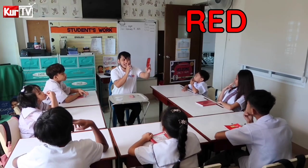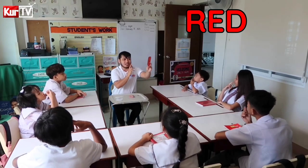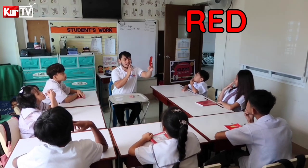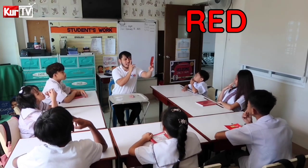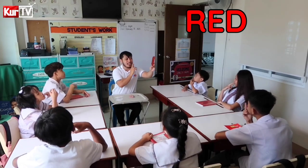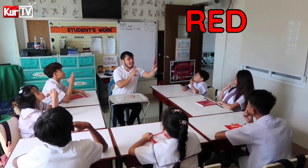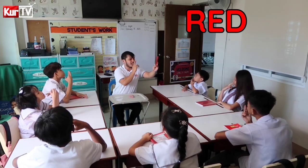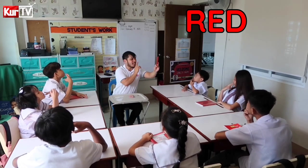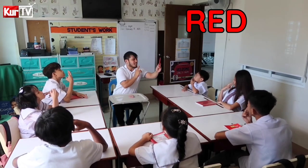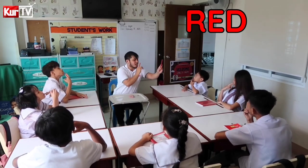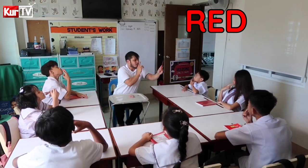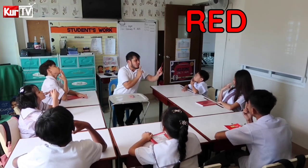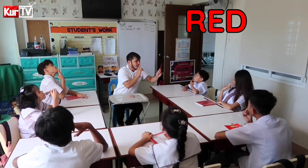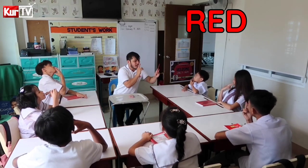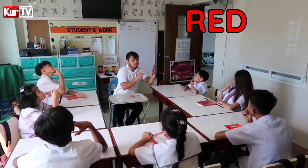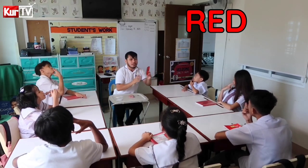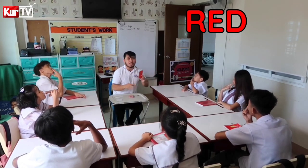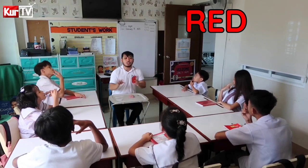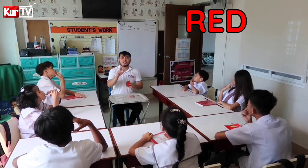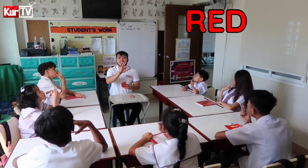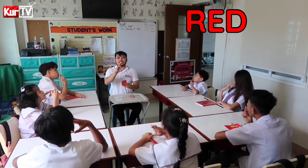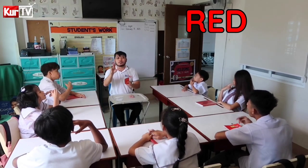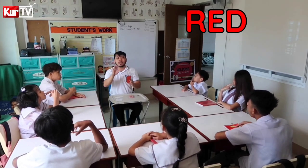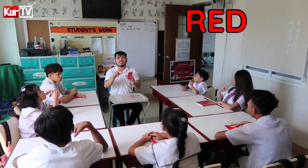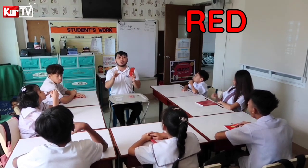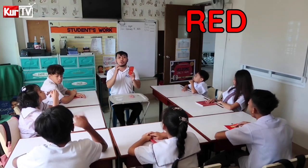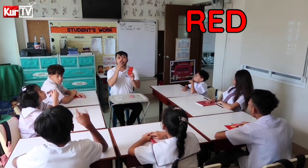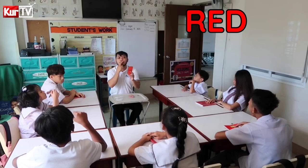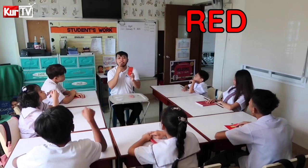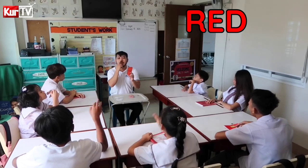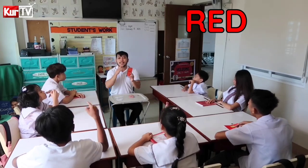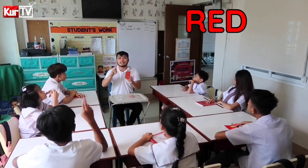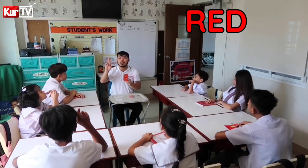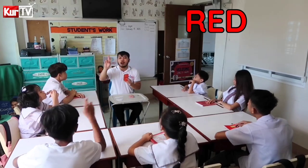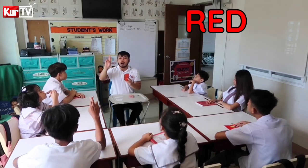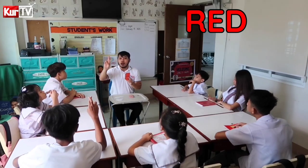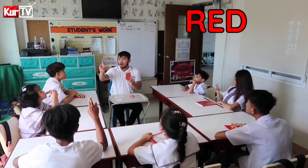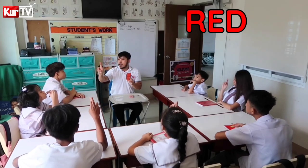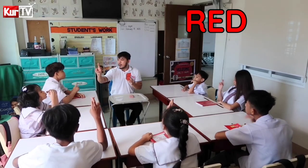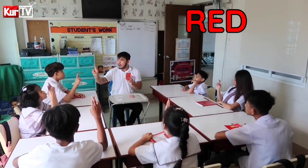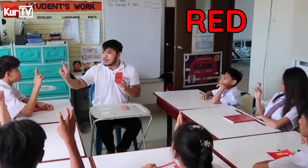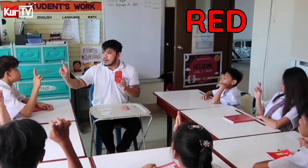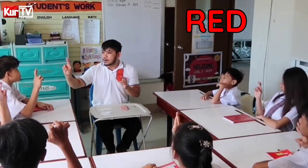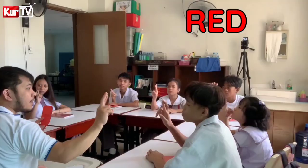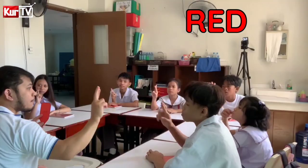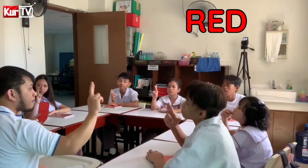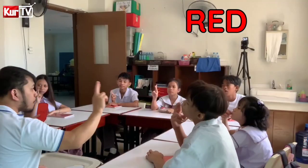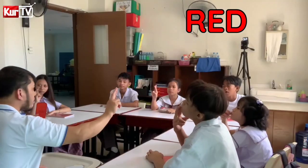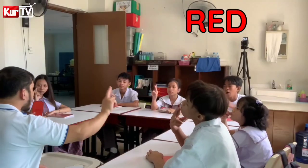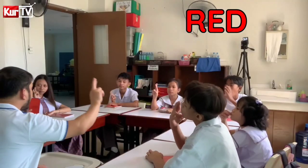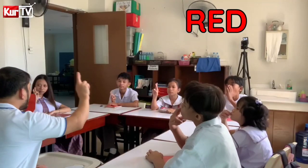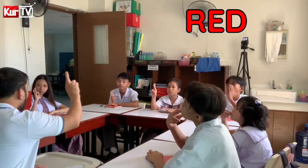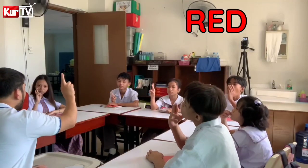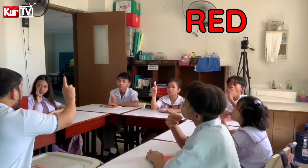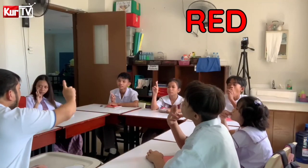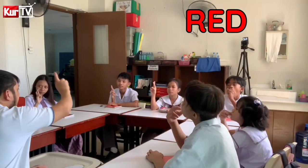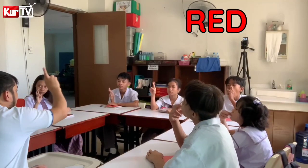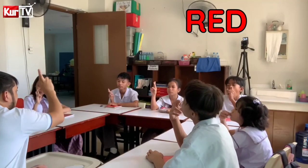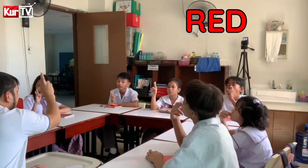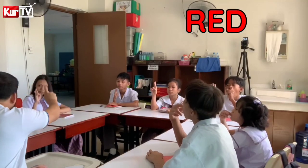Red, red. Very good. Let's spell the word red. R, everybody, patingin natin